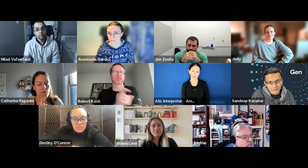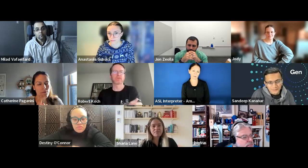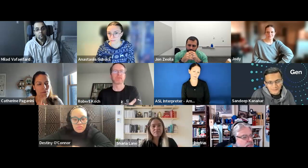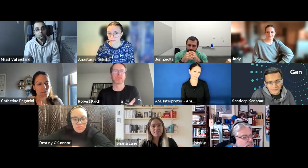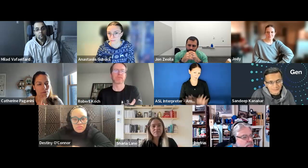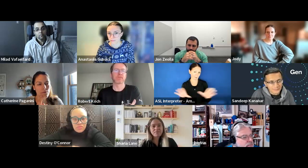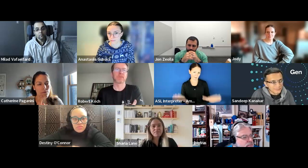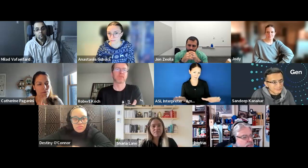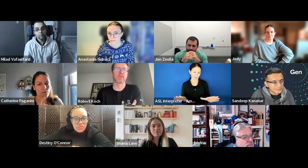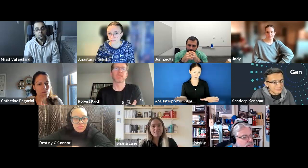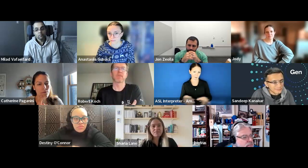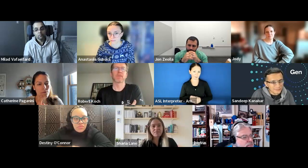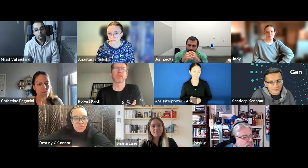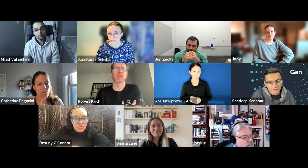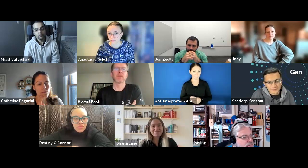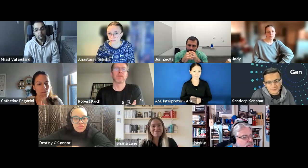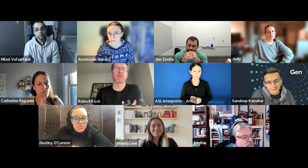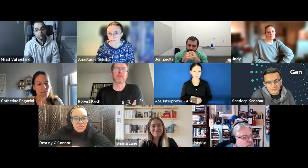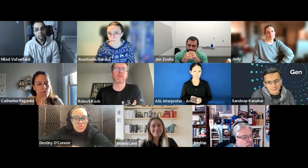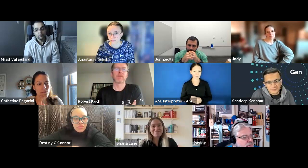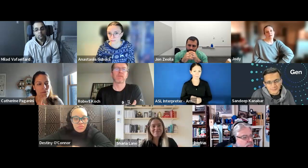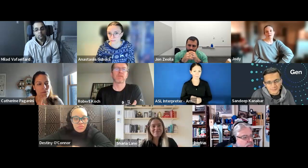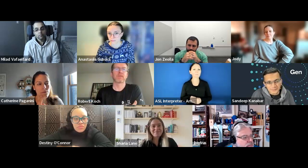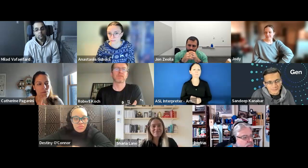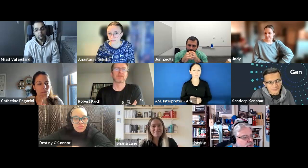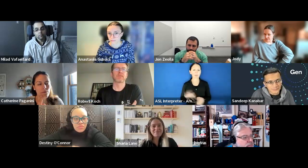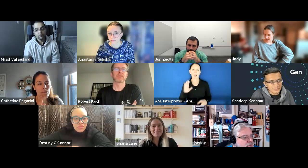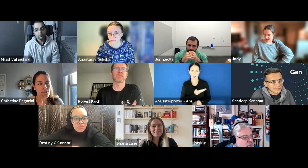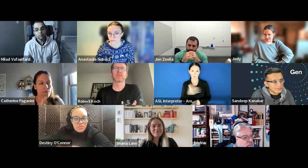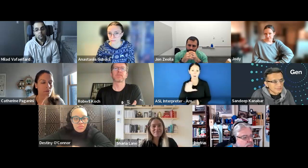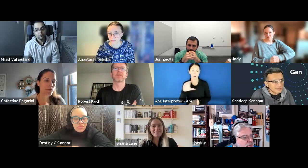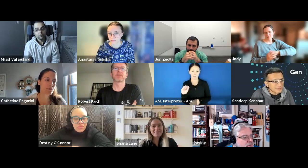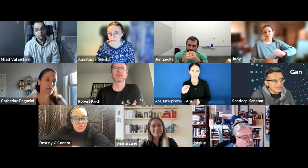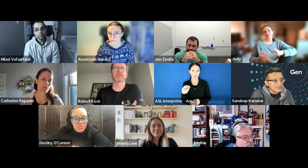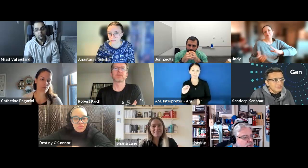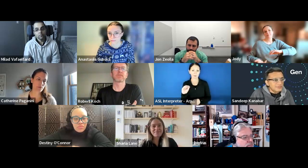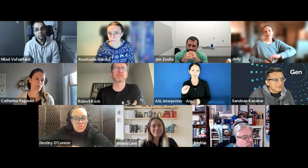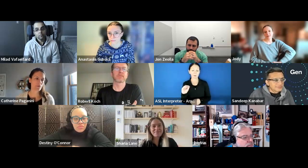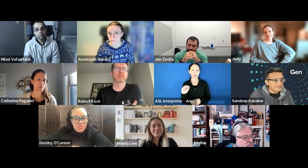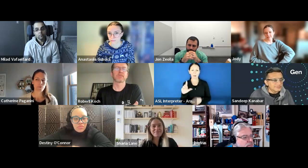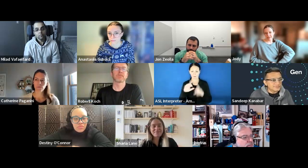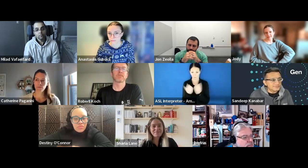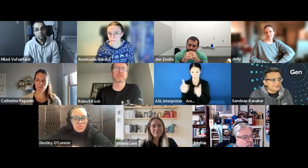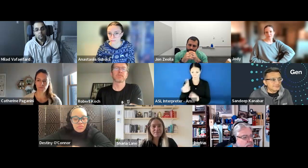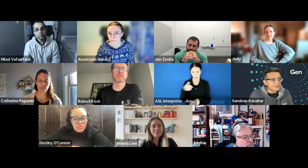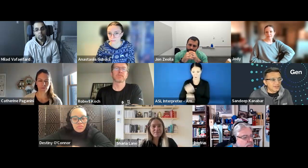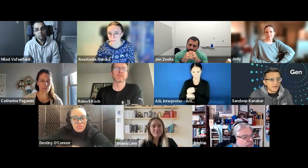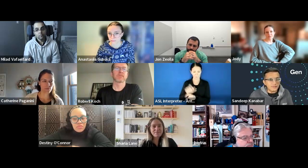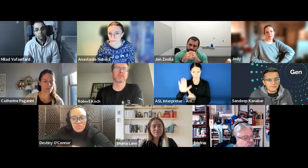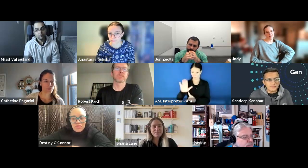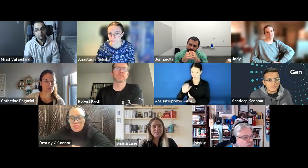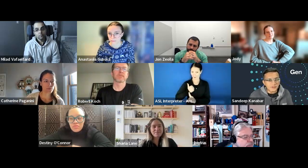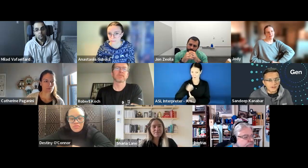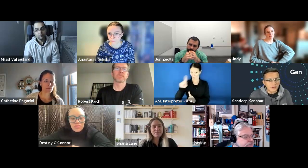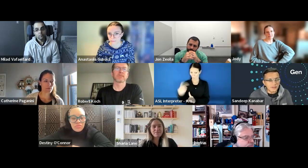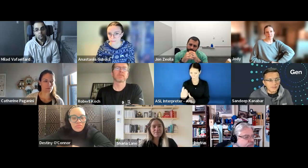to your like Canadian area? Okay. Our company, the department that I work in is Canada only, but